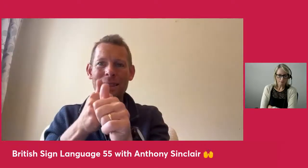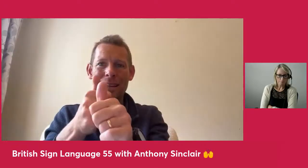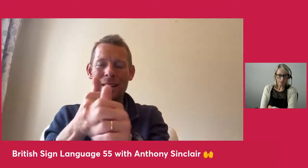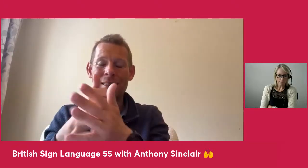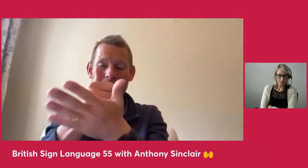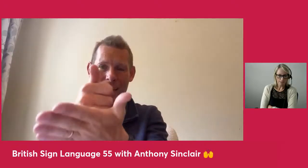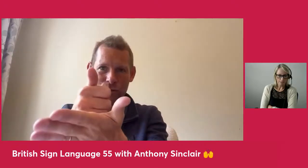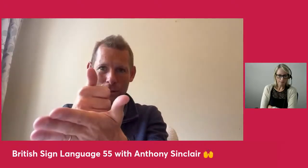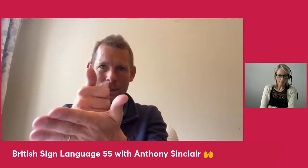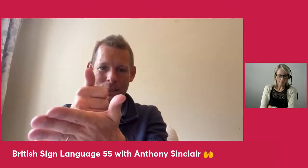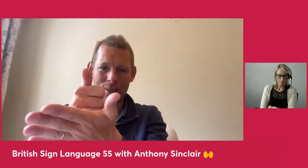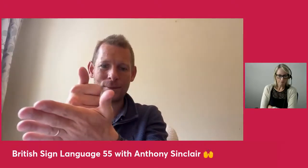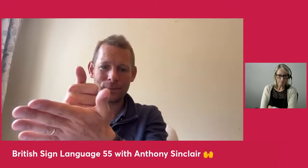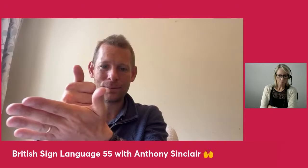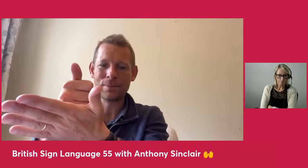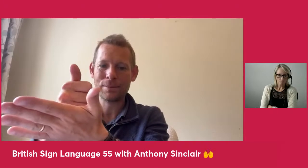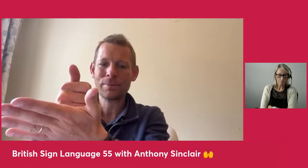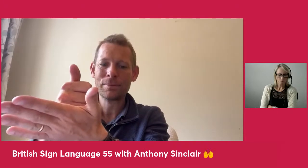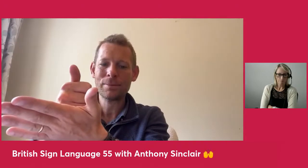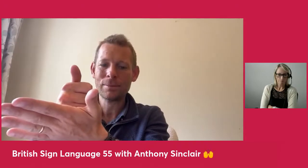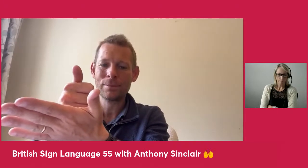music therapy,